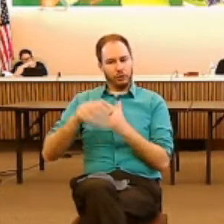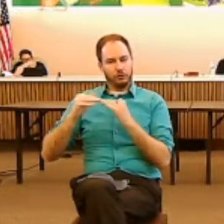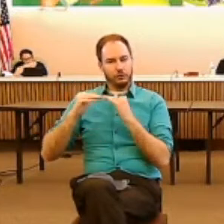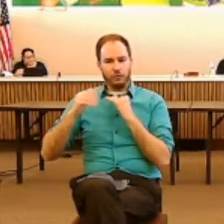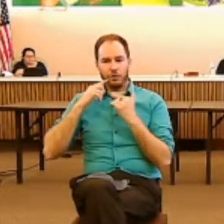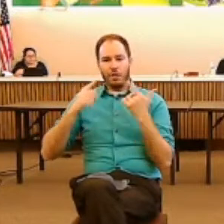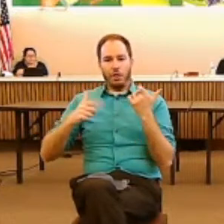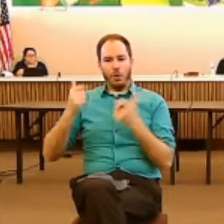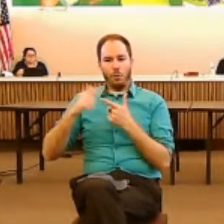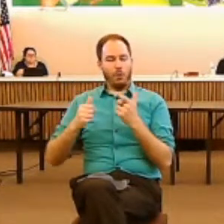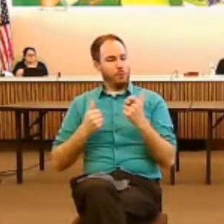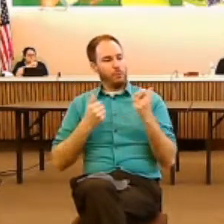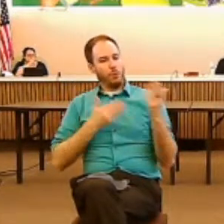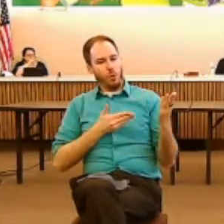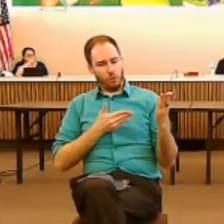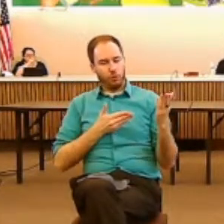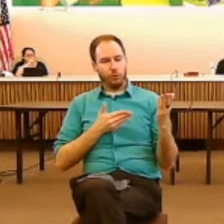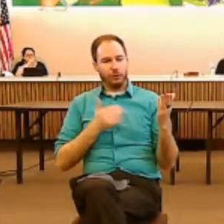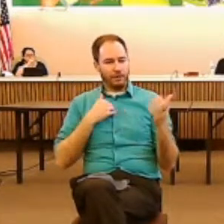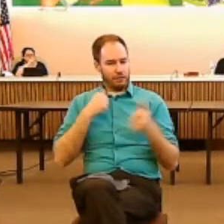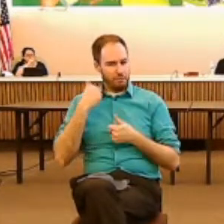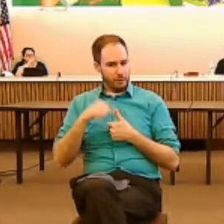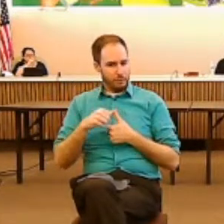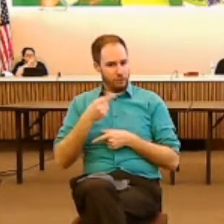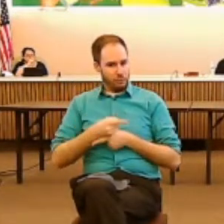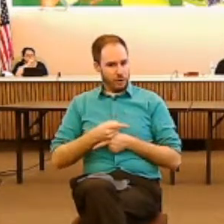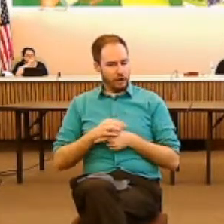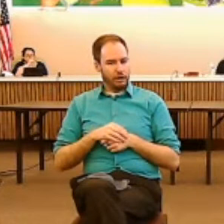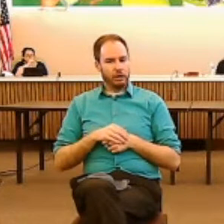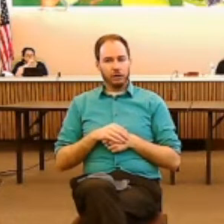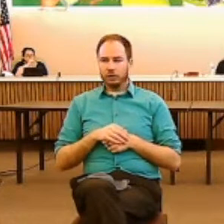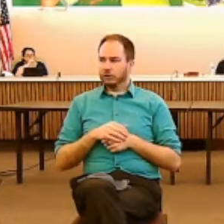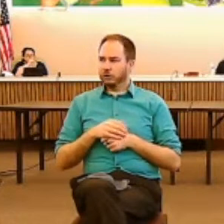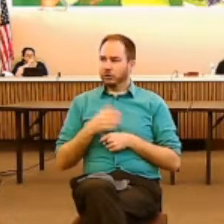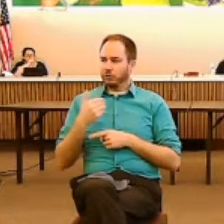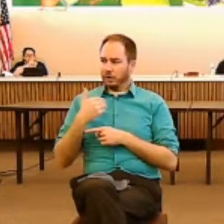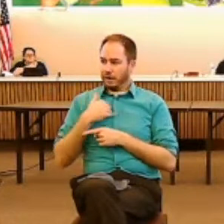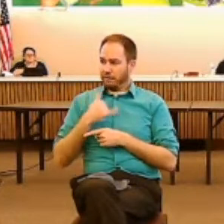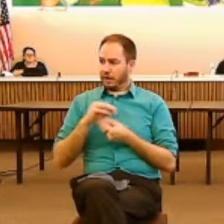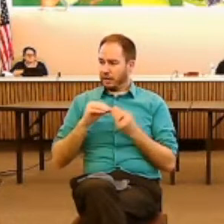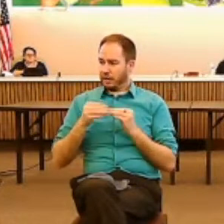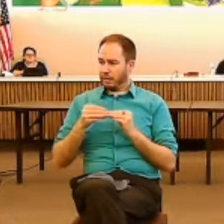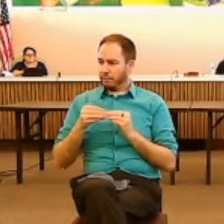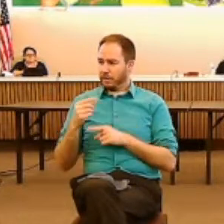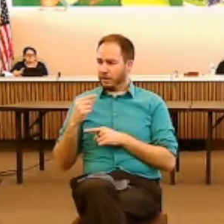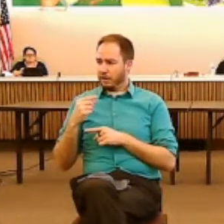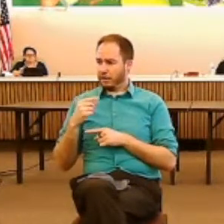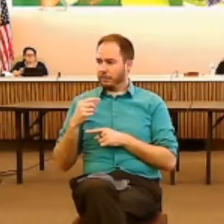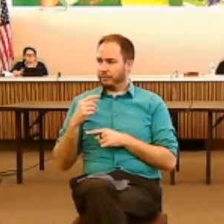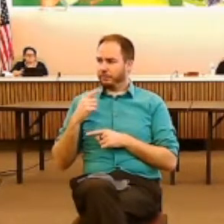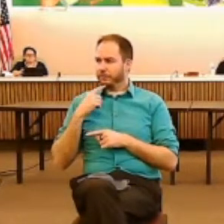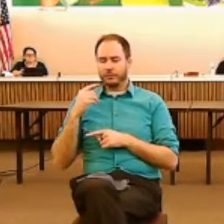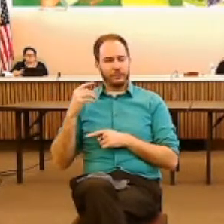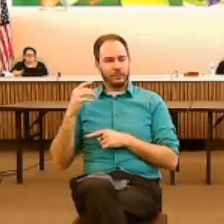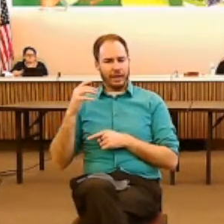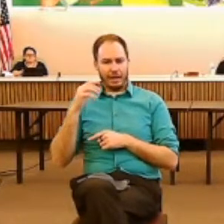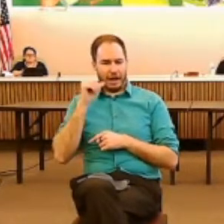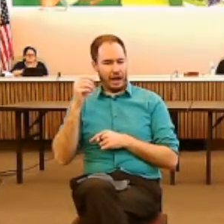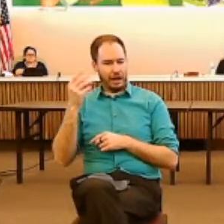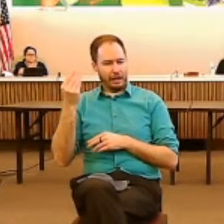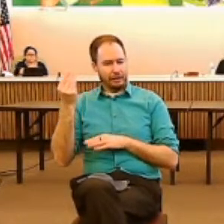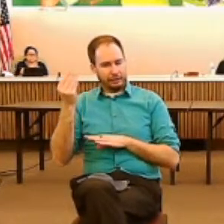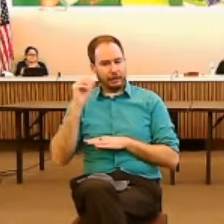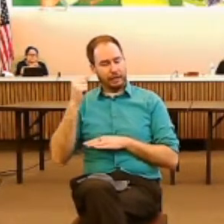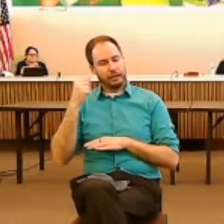than the proposed impervious surface, if I remember correctly. Do you have that calculation by any chance, Ed? Not at my fingertips, no.